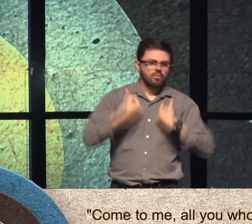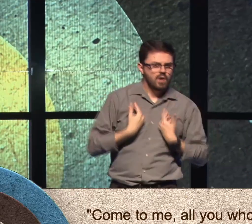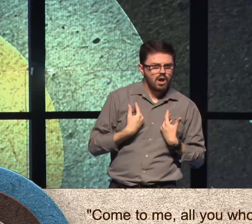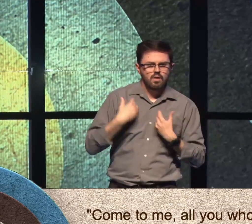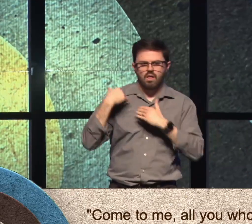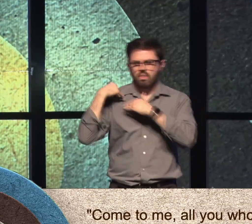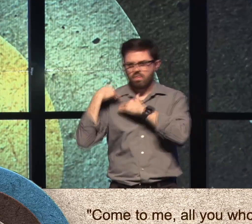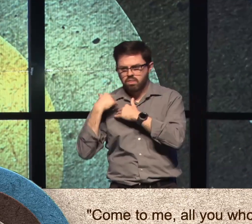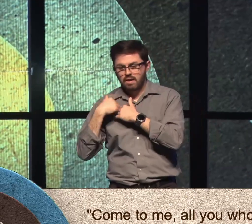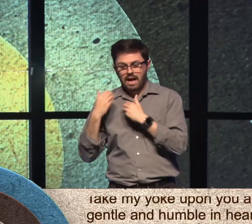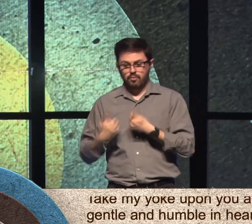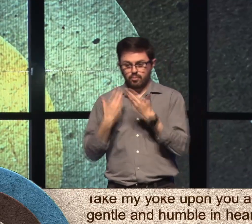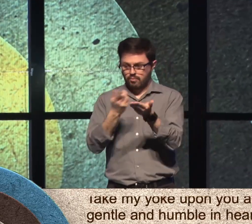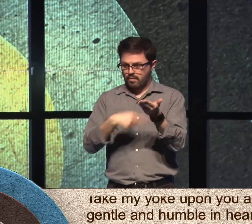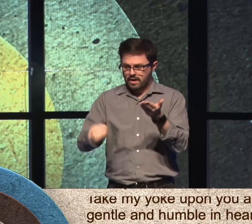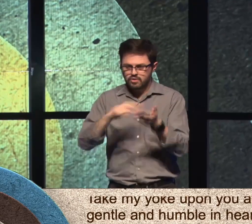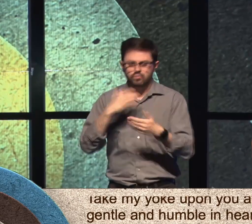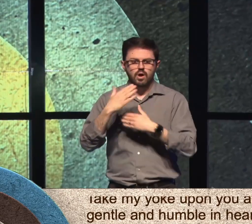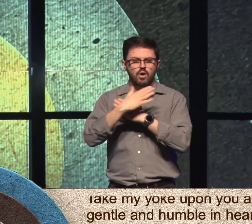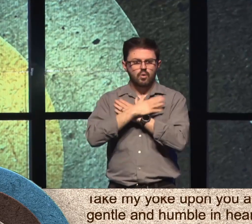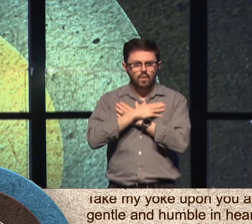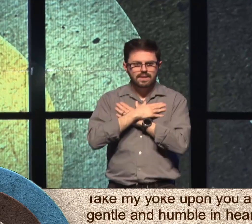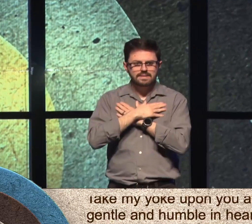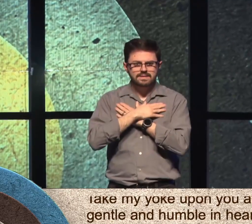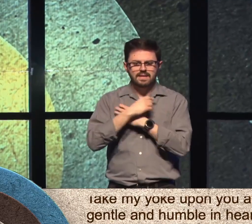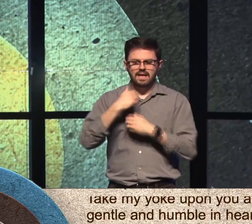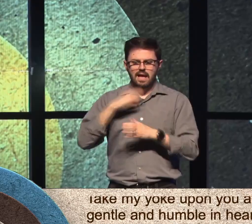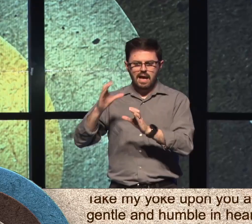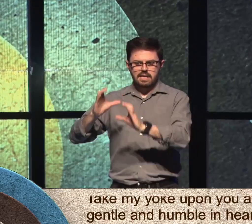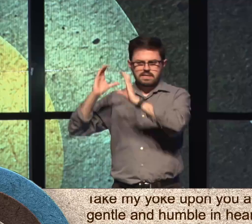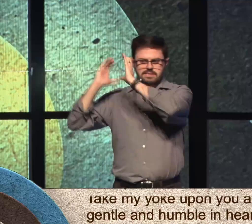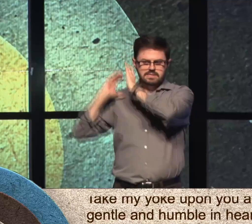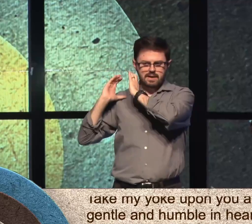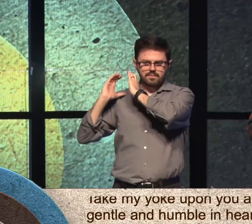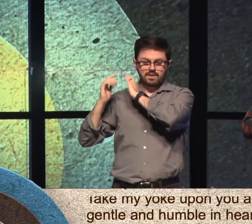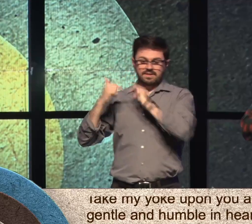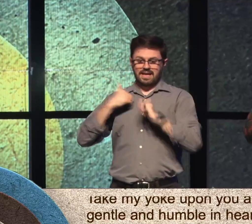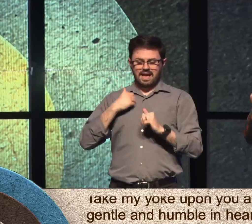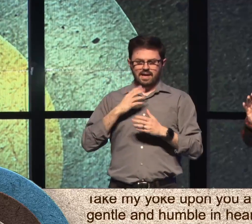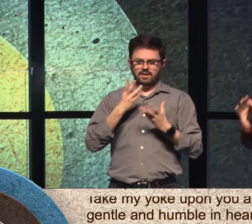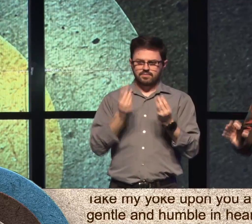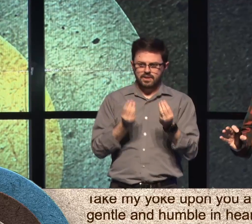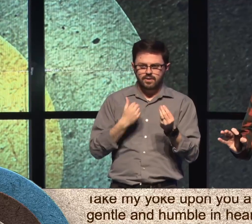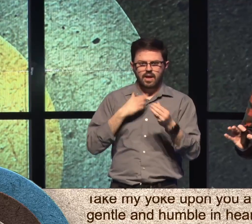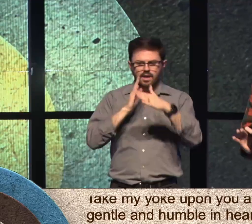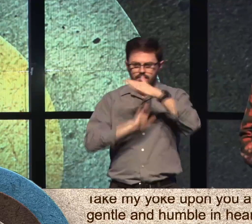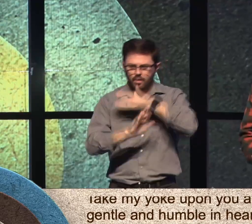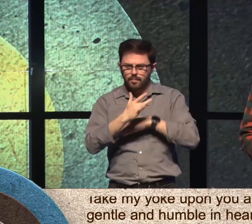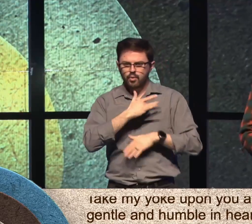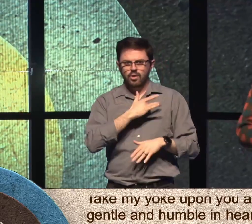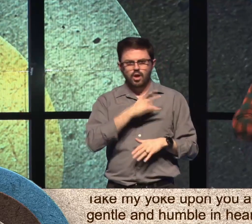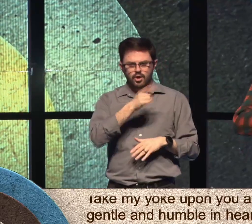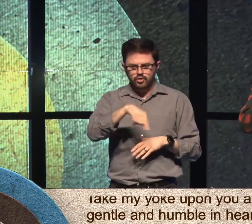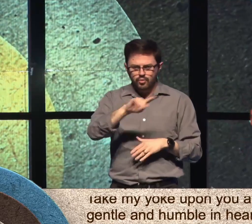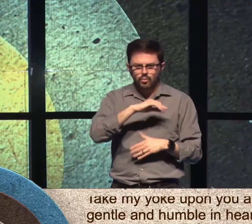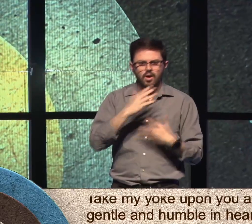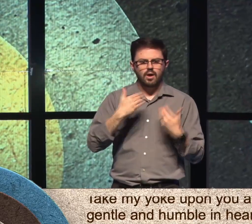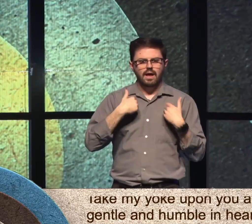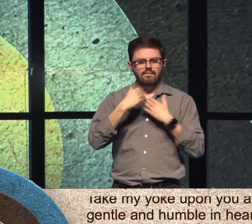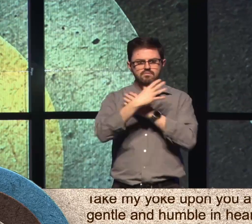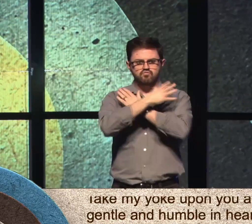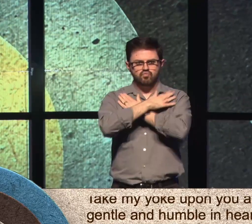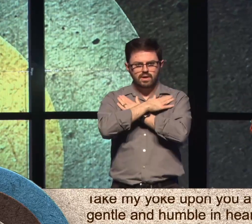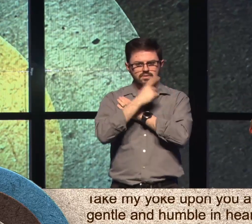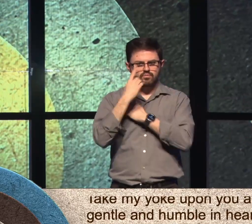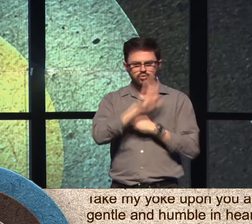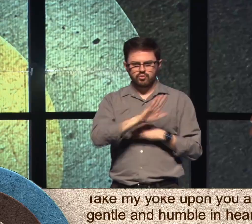me, for I am gentle and humble in heart, and you will rest. You will get rest for your souls. For my yoke